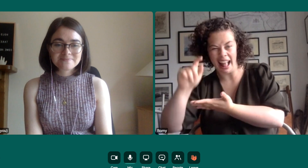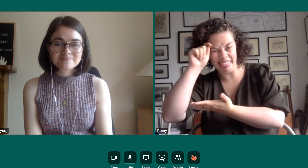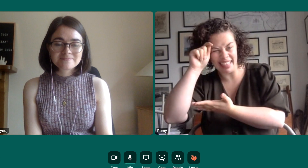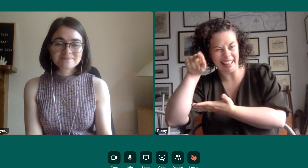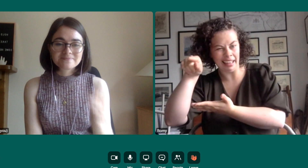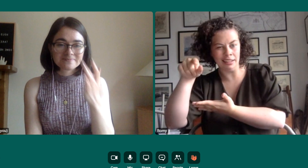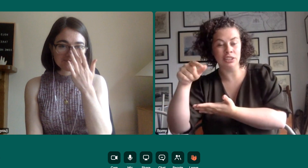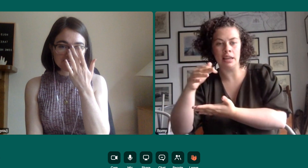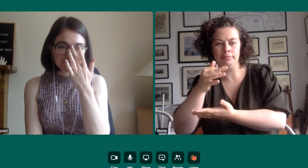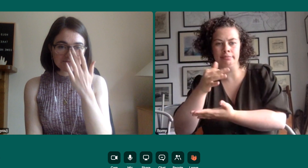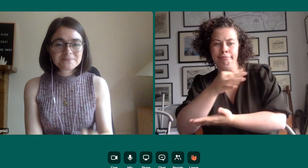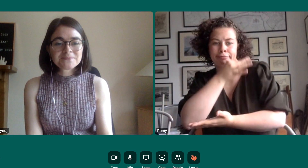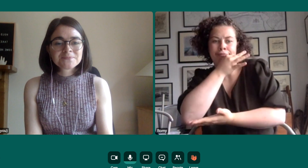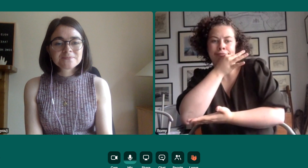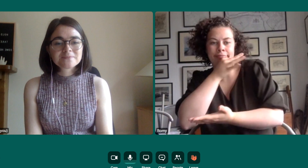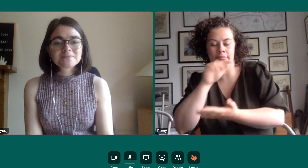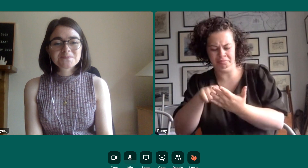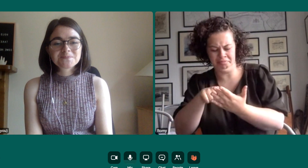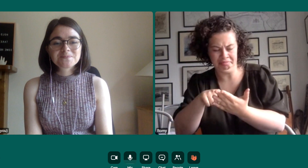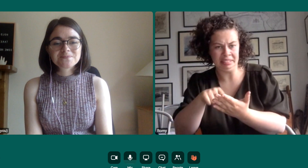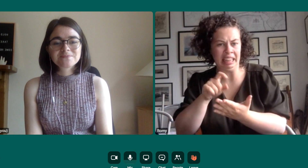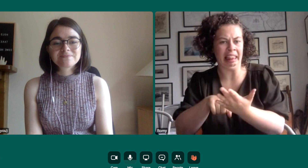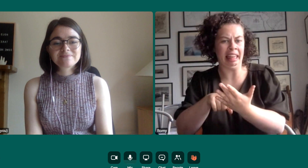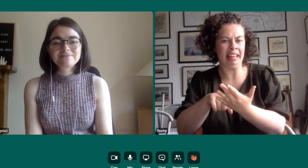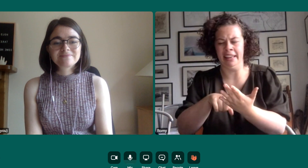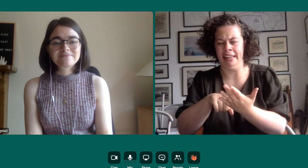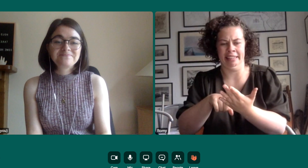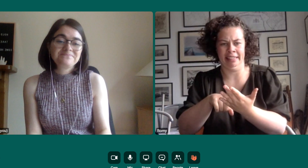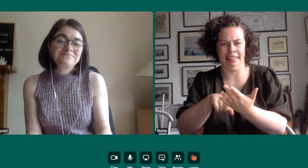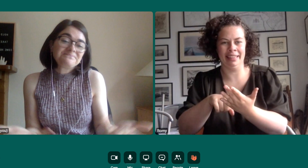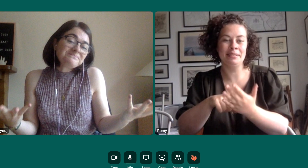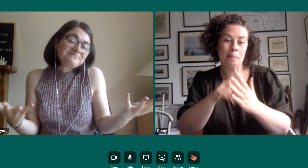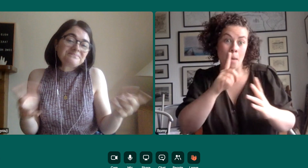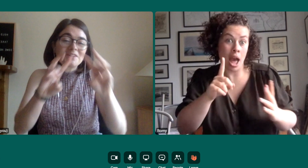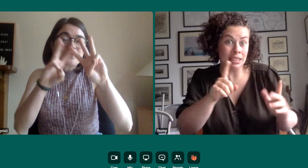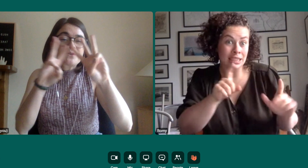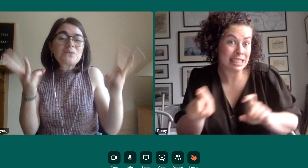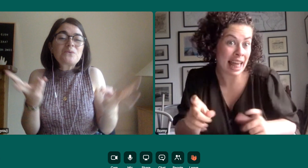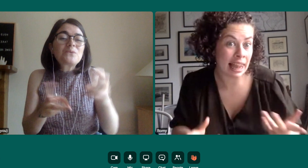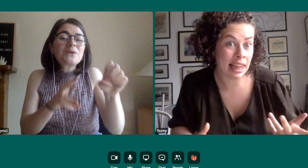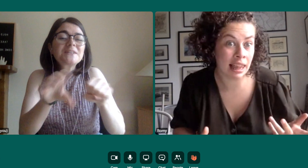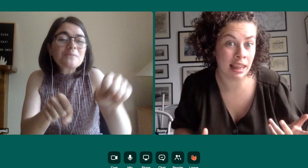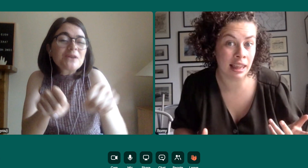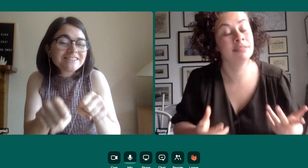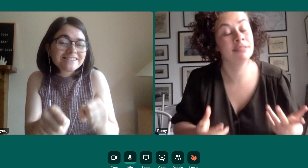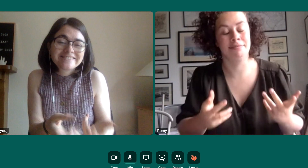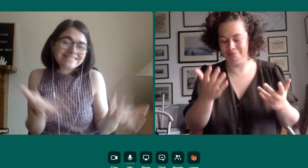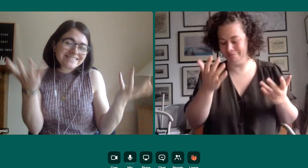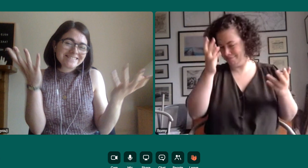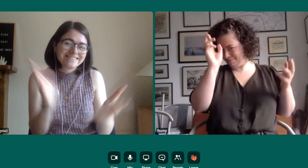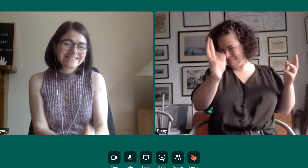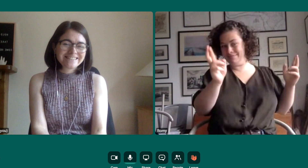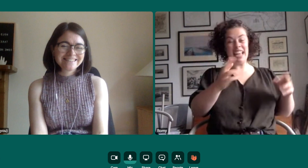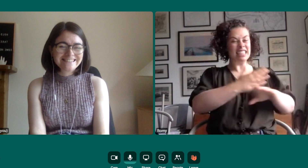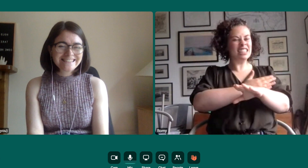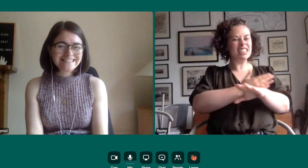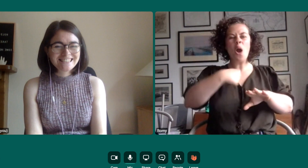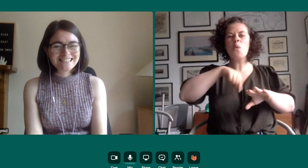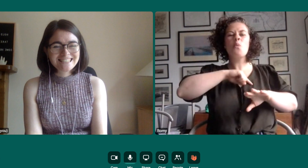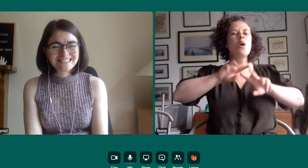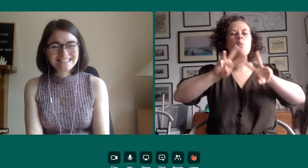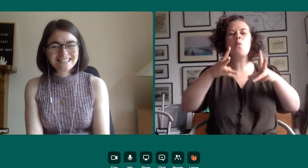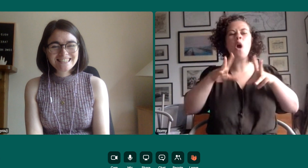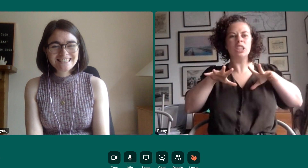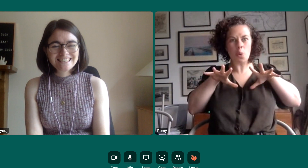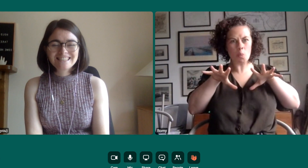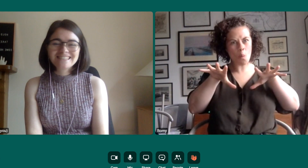because... I don't know. But World still... domination. It's begun. It has truly begun. But it's wild. Thank you to everyone who has